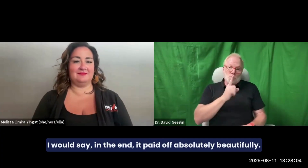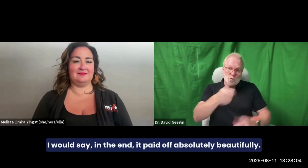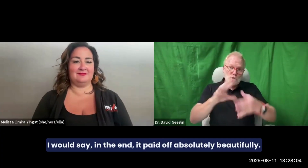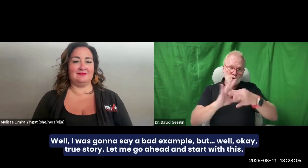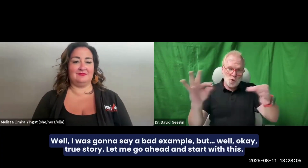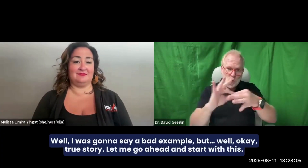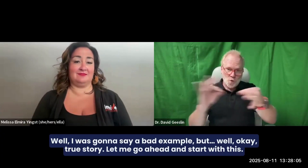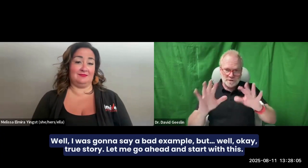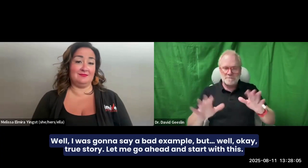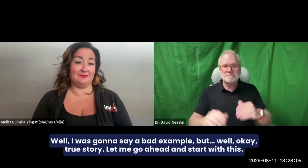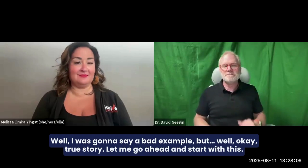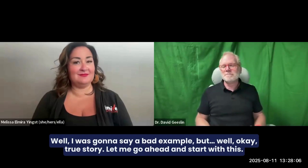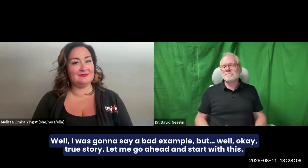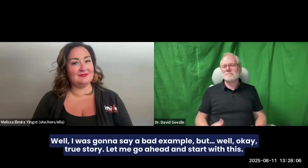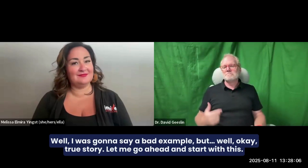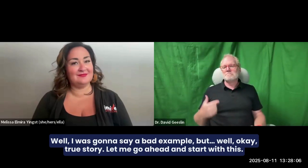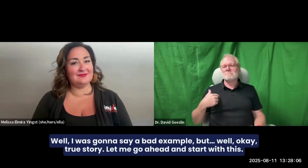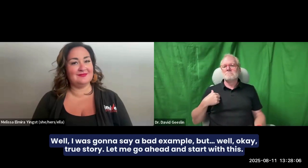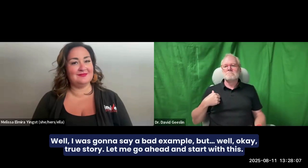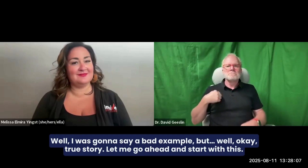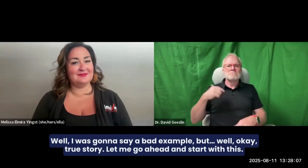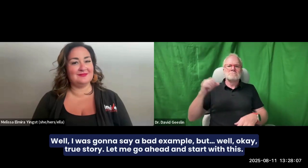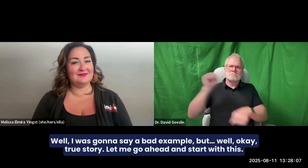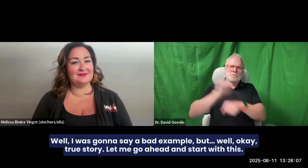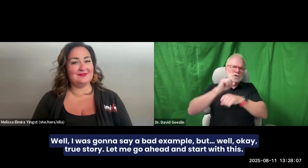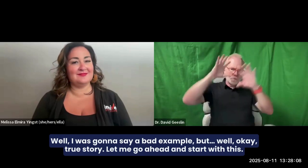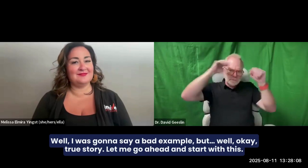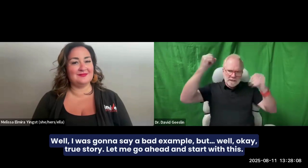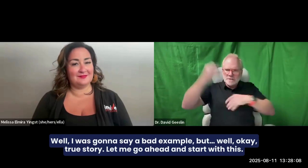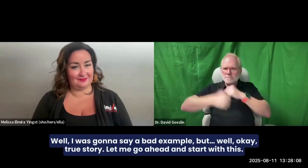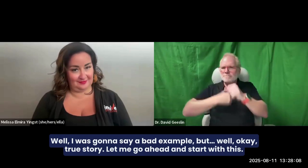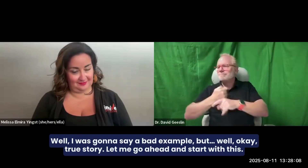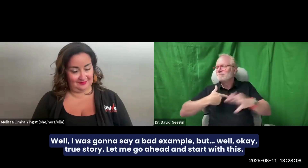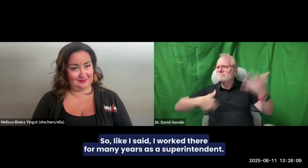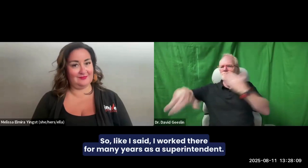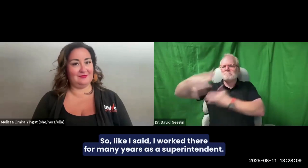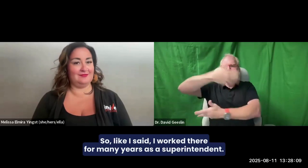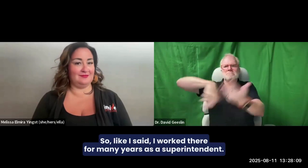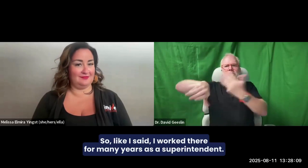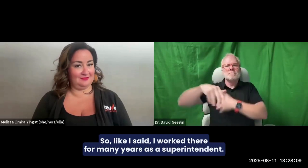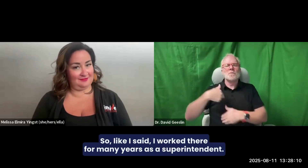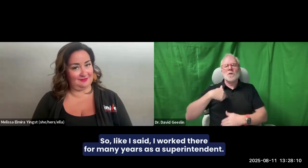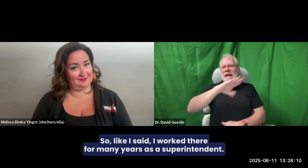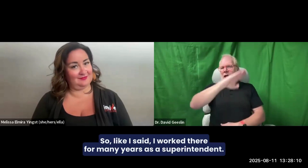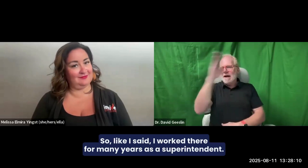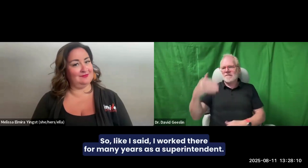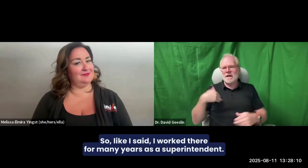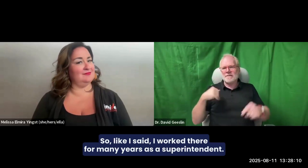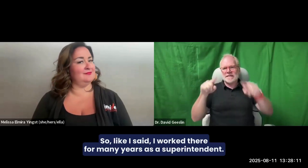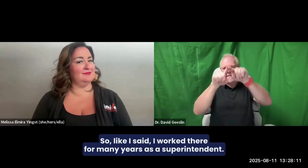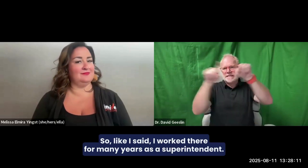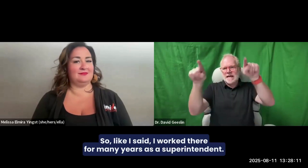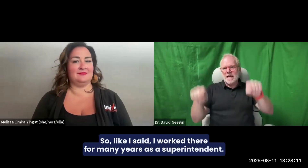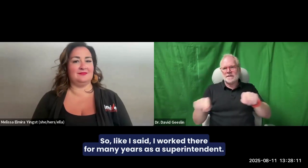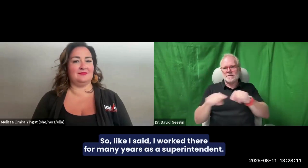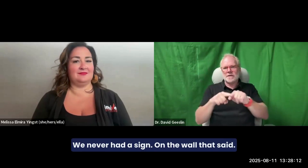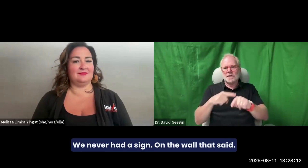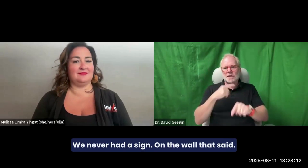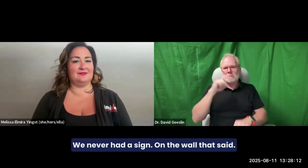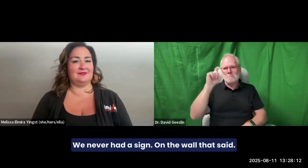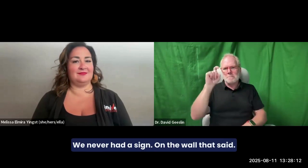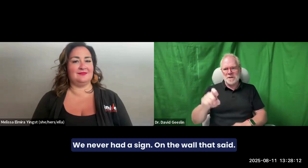Well, I was going to say a bad example, but okay, true story. Let me go ahead and start with this. So, like I said, I worked there for many years as a